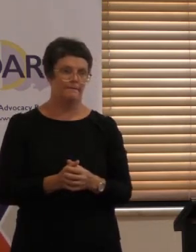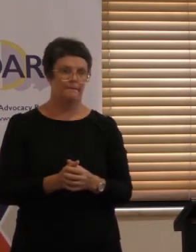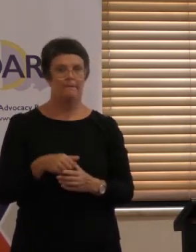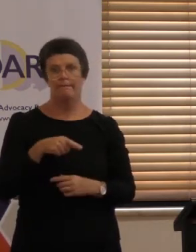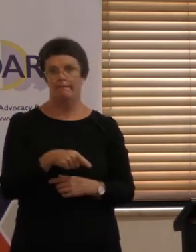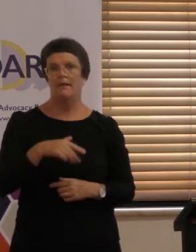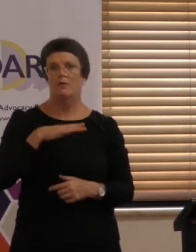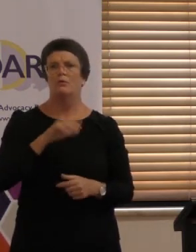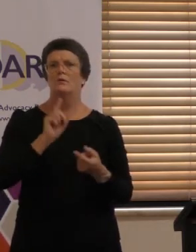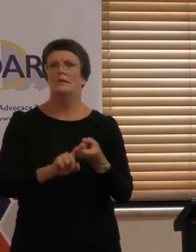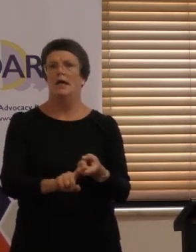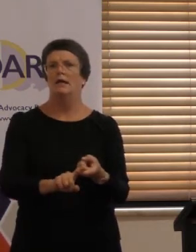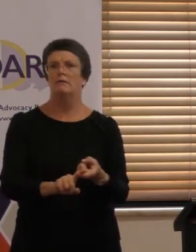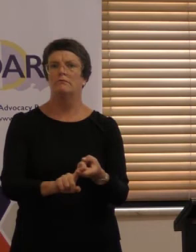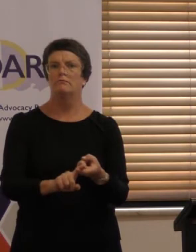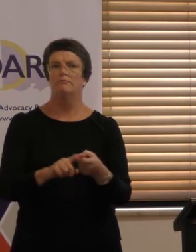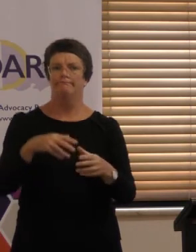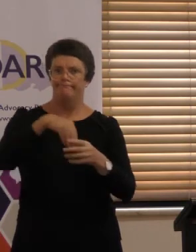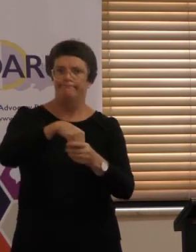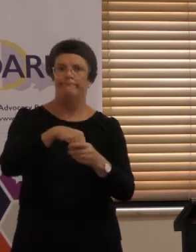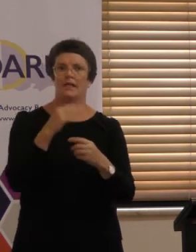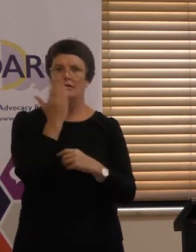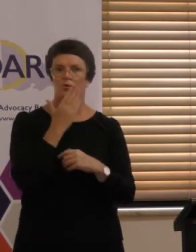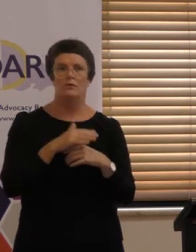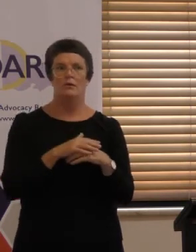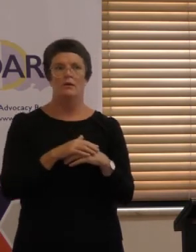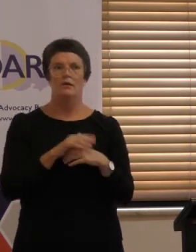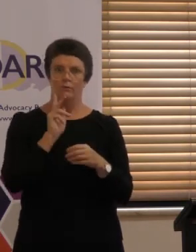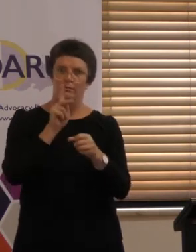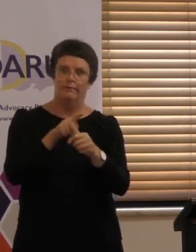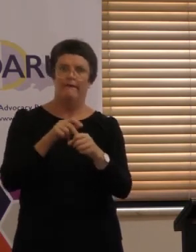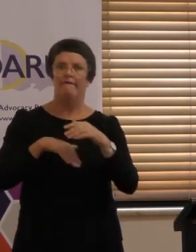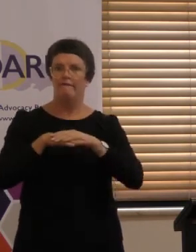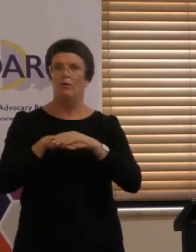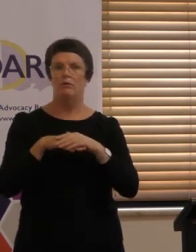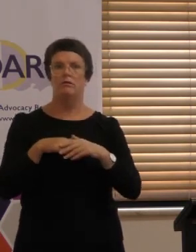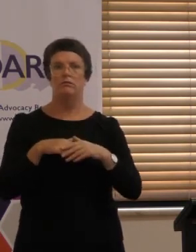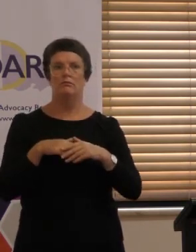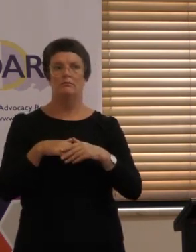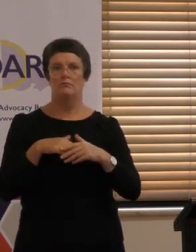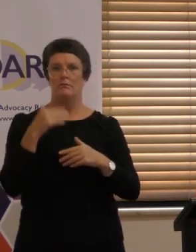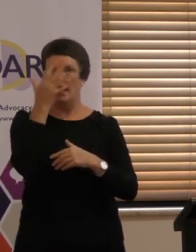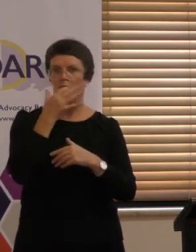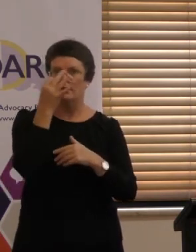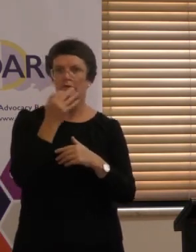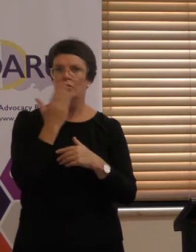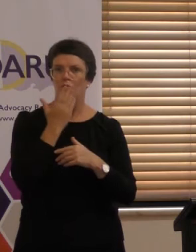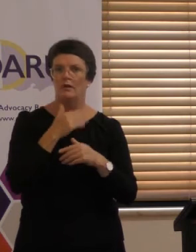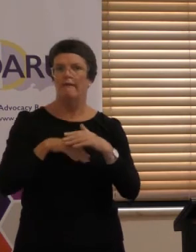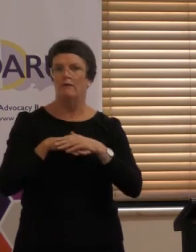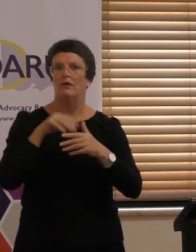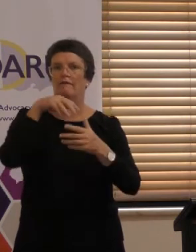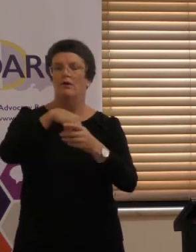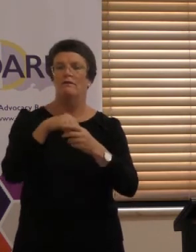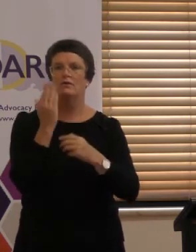at school to start with and to be able to participate fully in the full hours of schooling. And so when I was talking